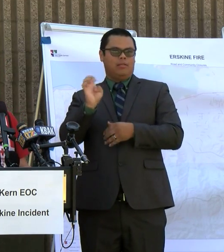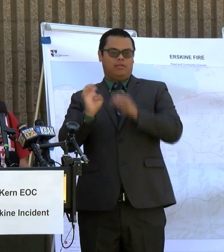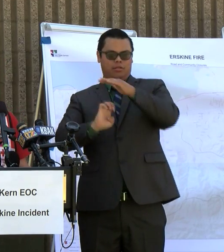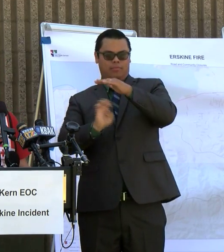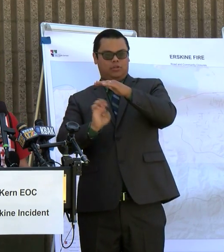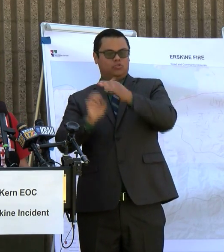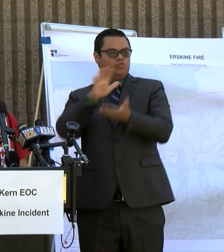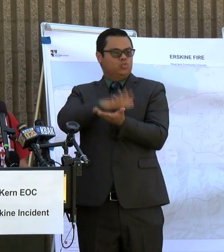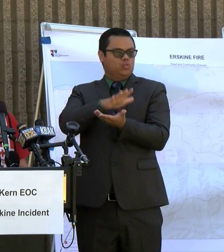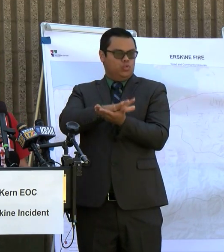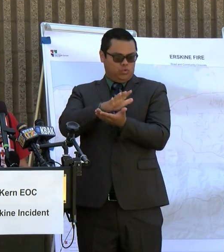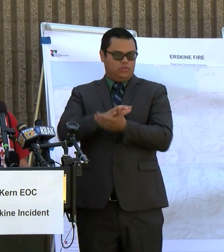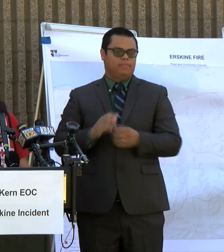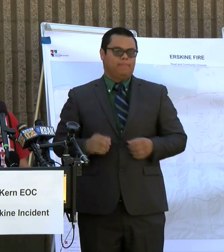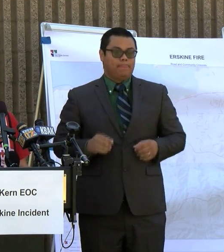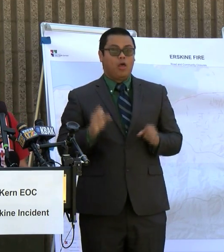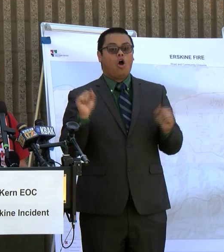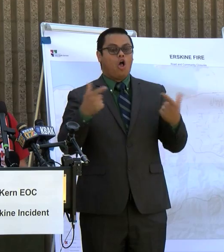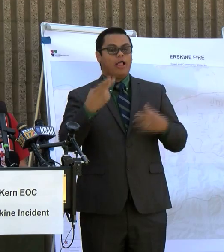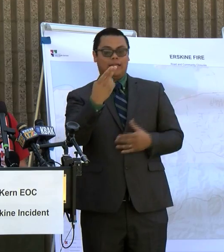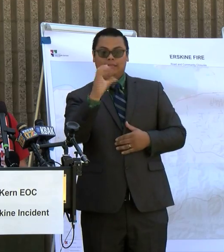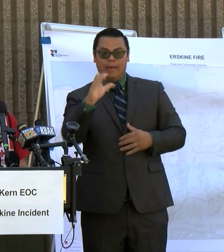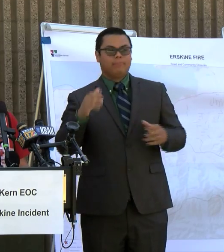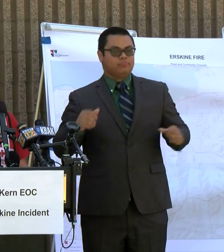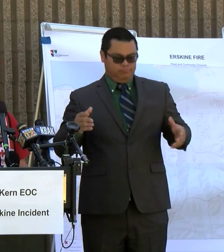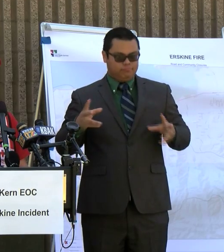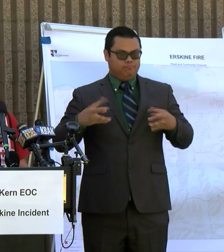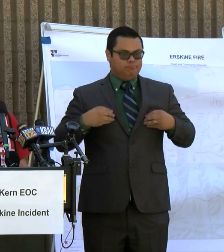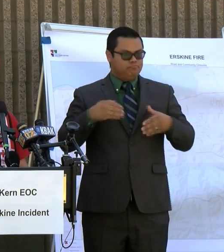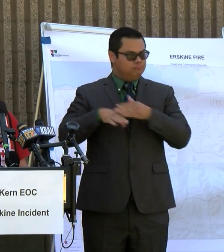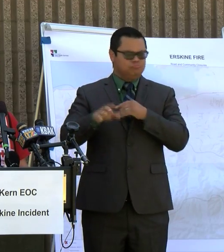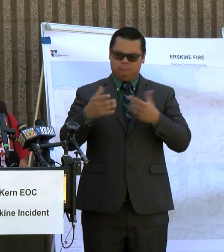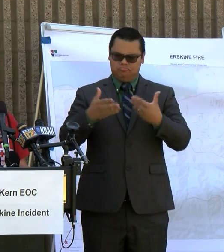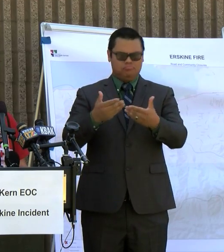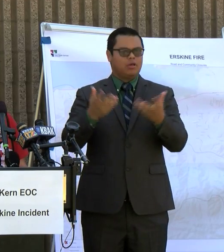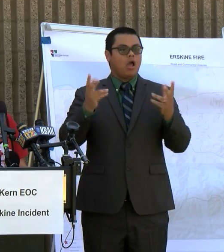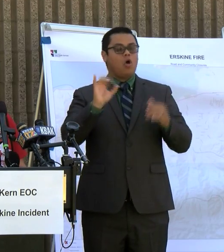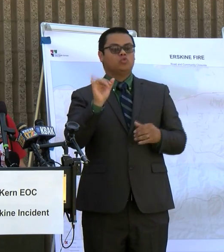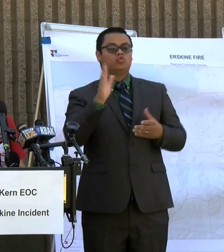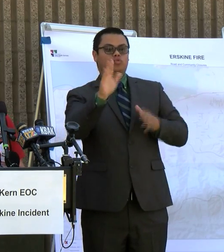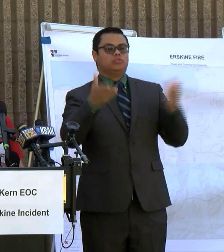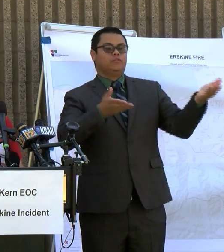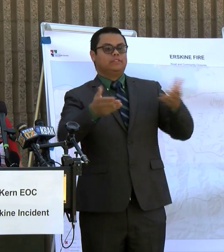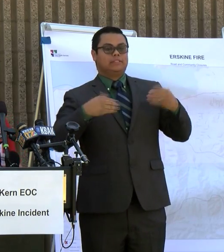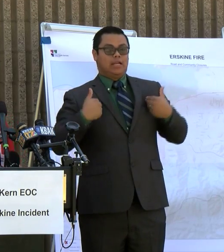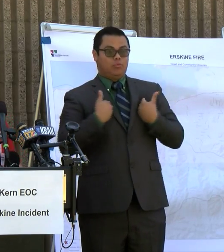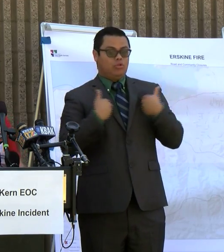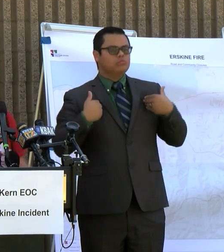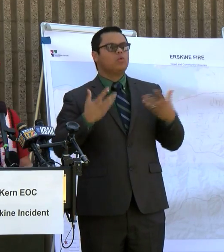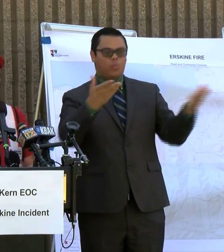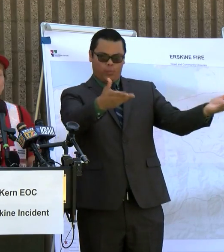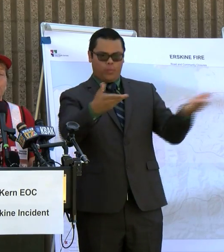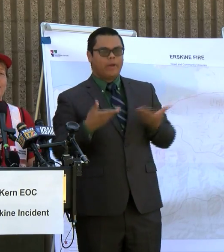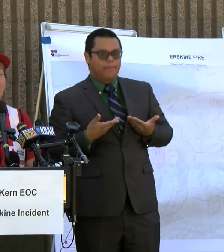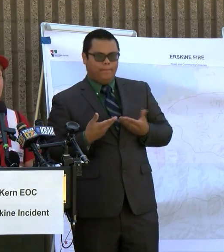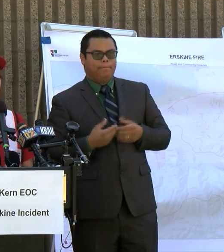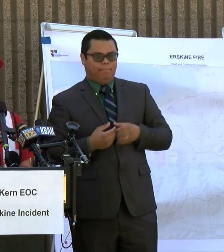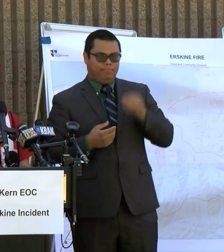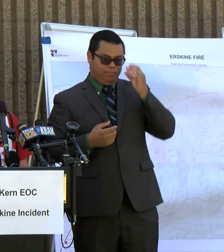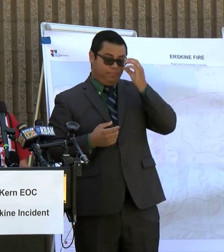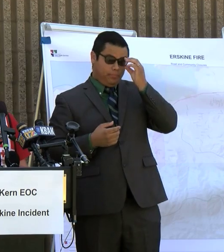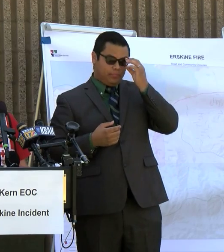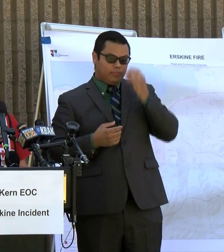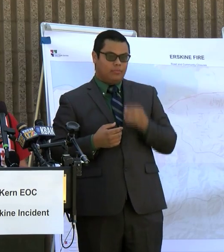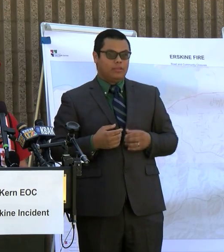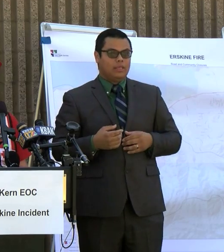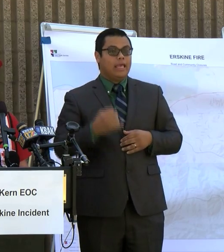are handicapped accessible, and if you have a service animal, your service animal is welcome at a Red Cross shelter. If you're currently not